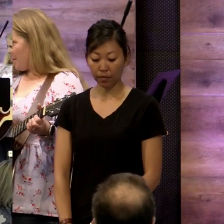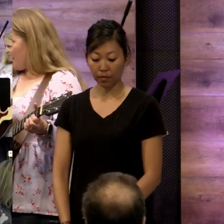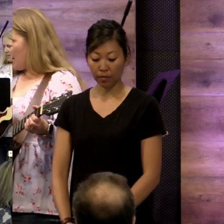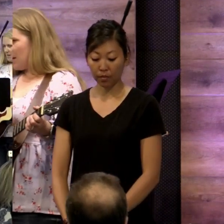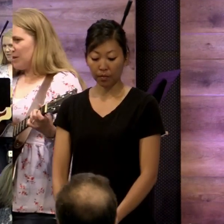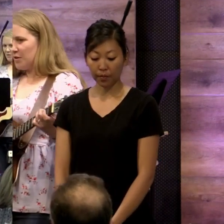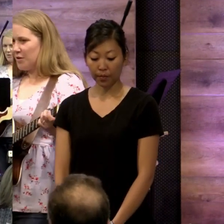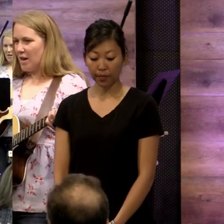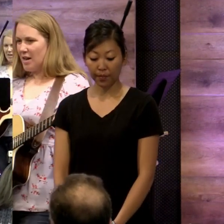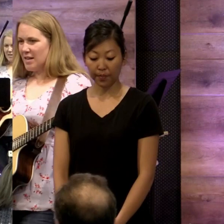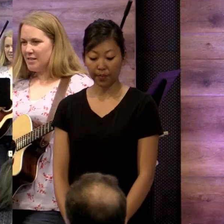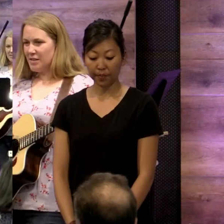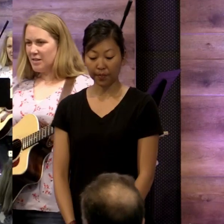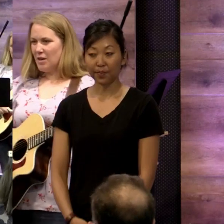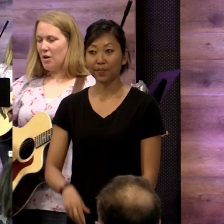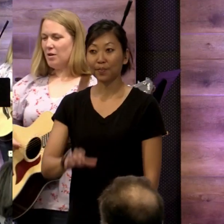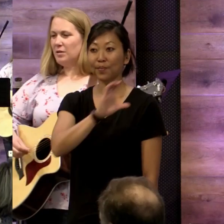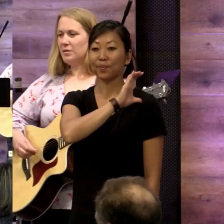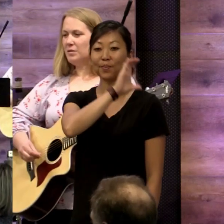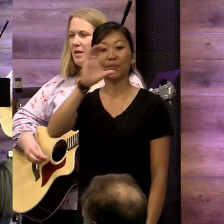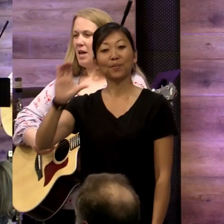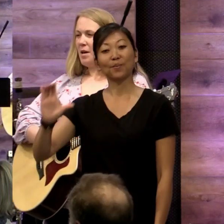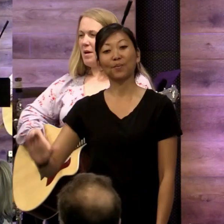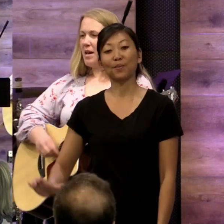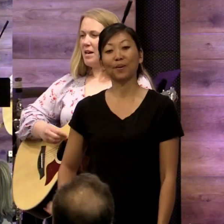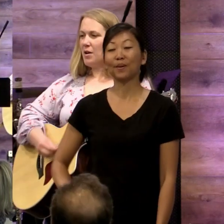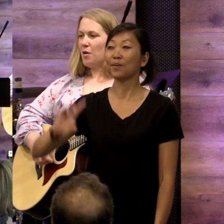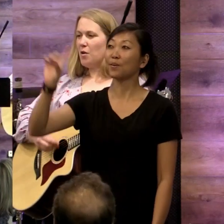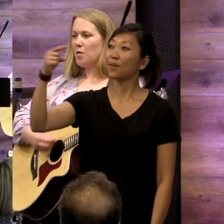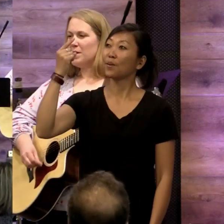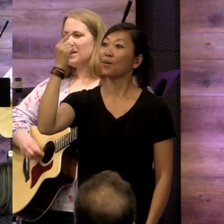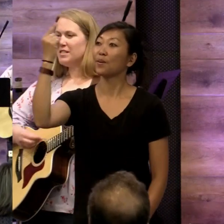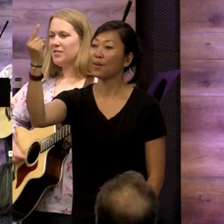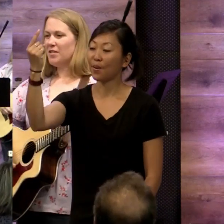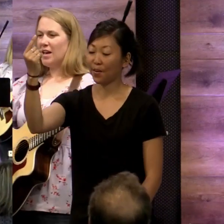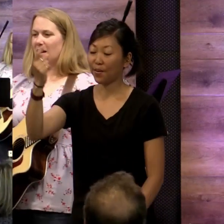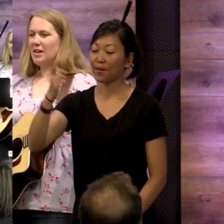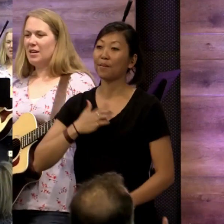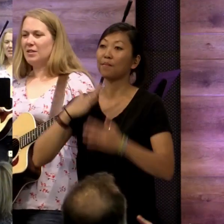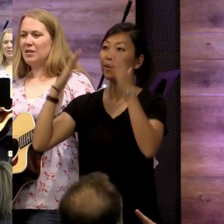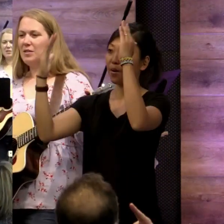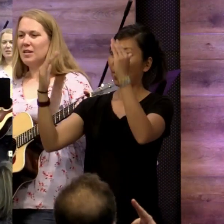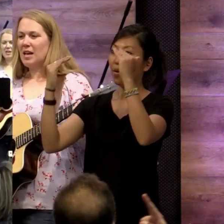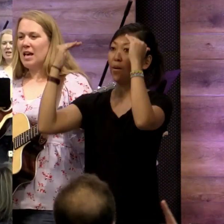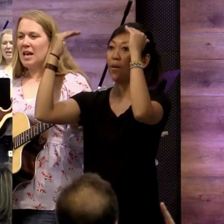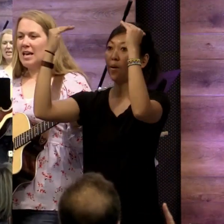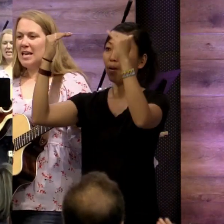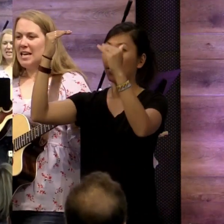Oh,